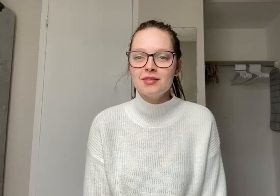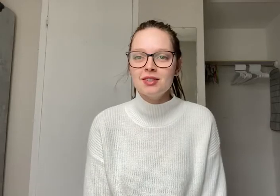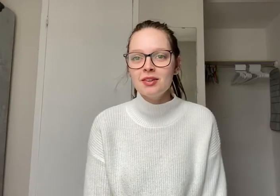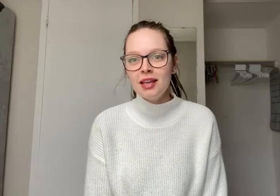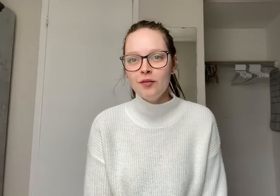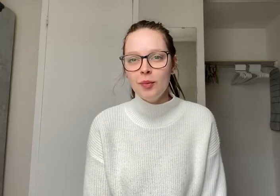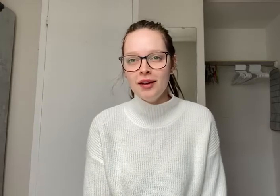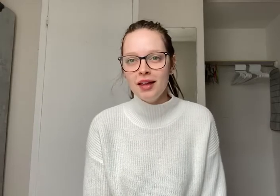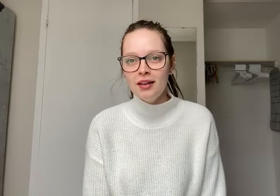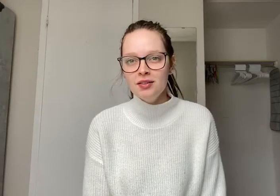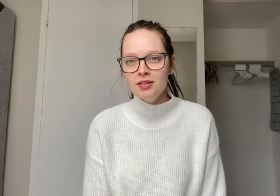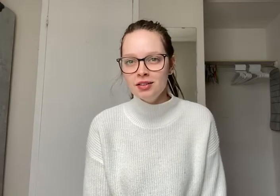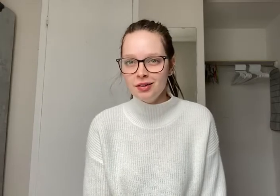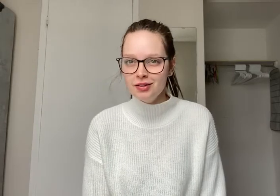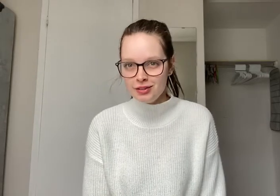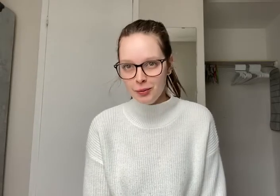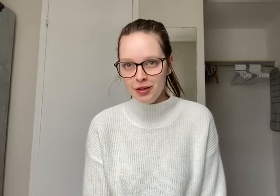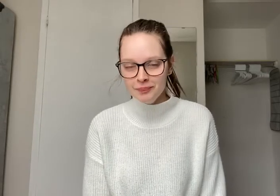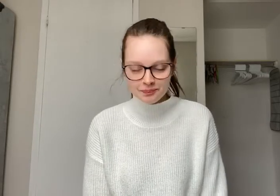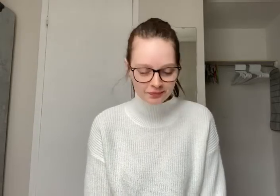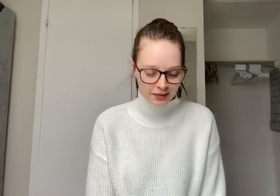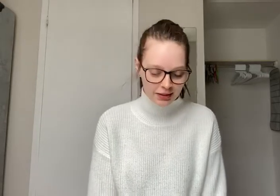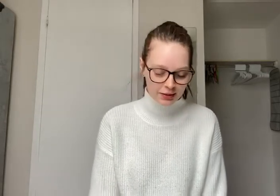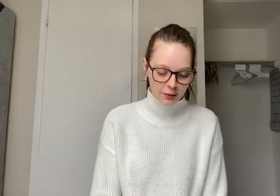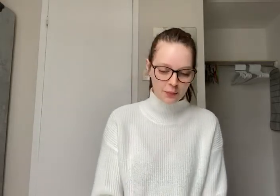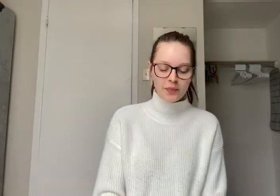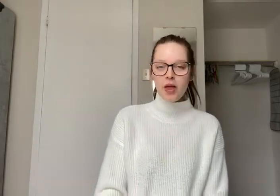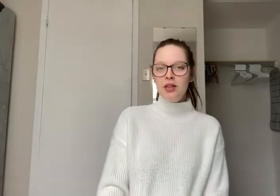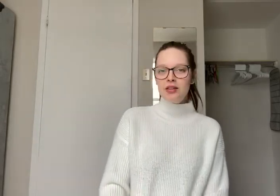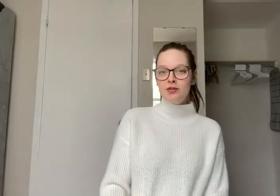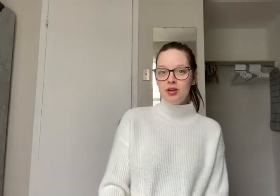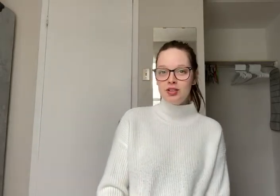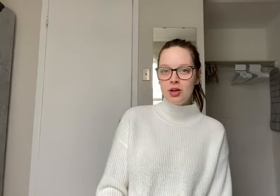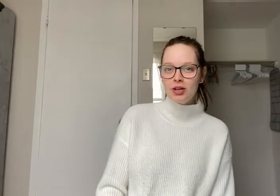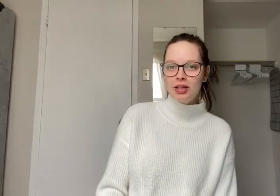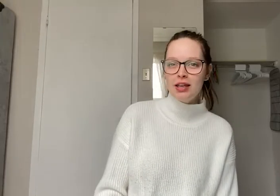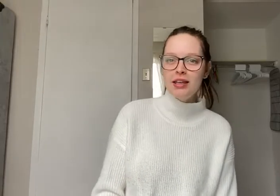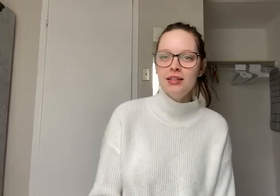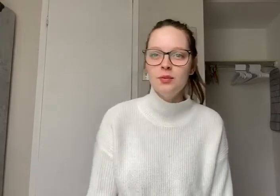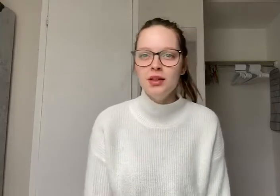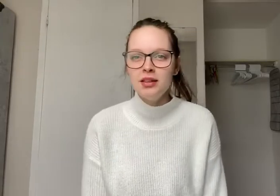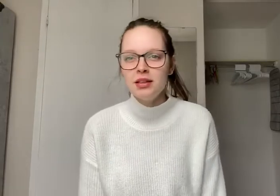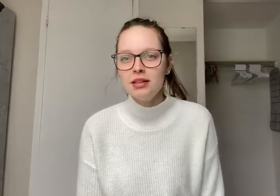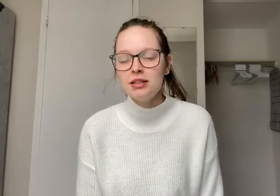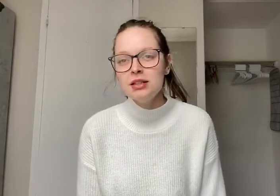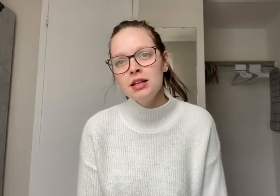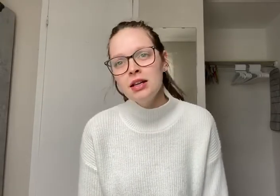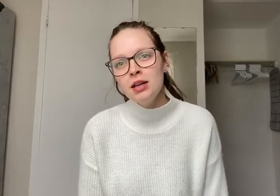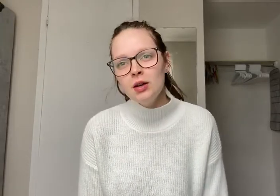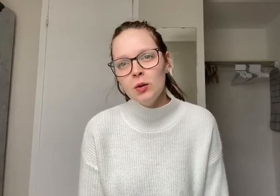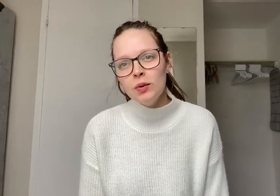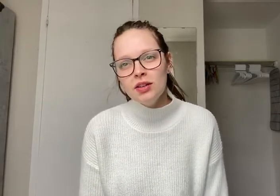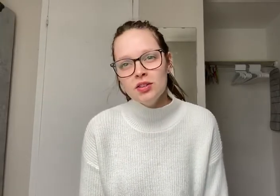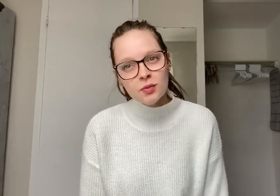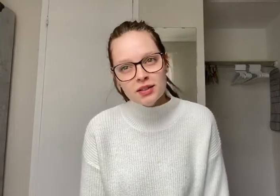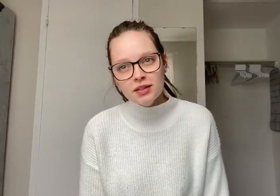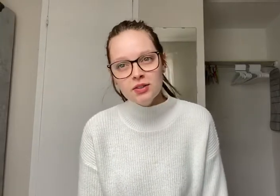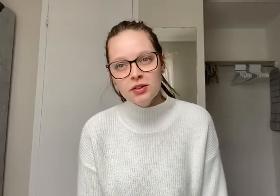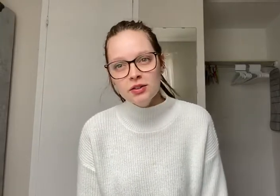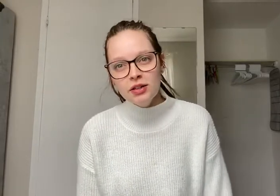start the alphabet again, just a little slower. So this first song is one that we just recently started learning in the